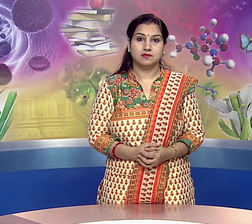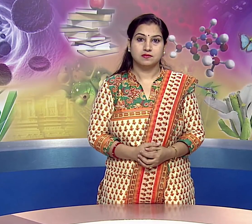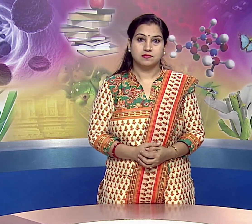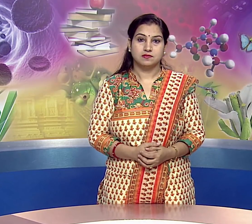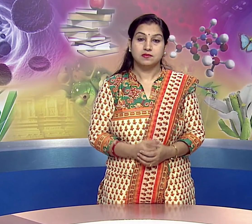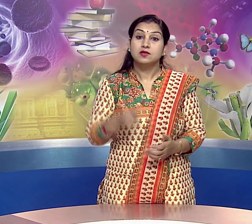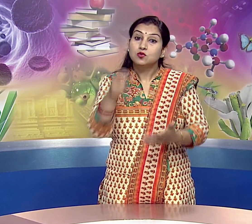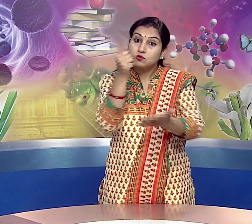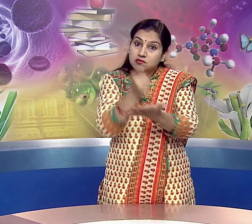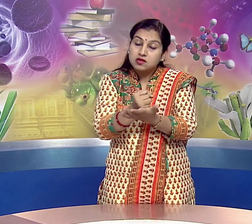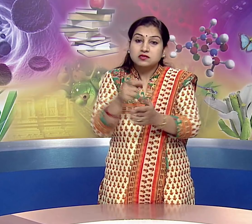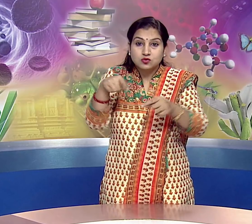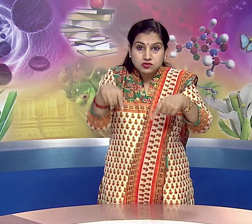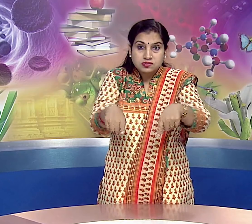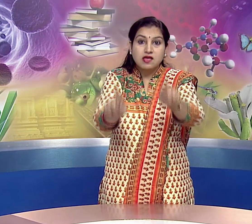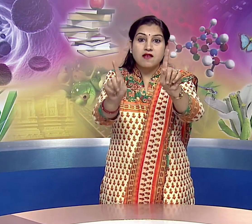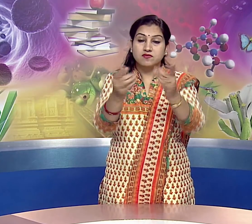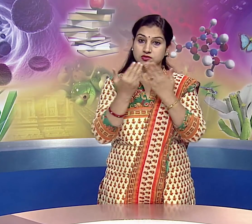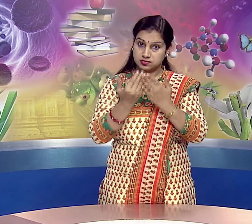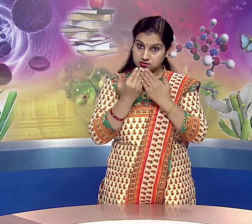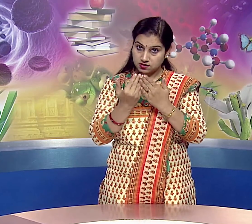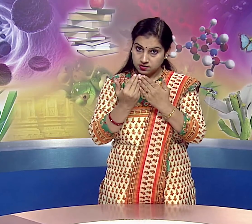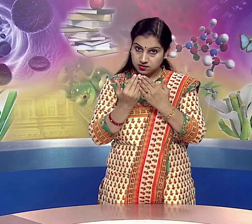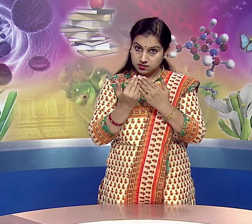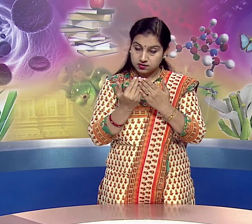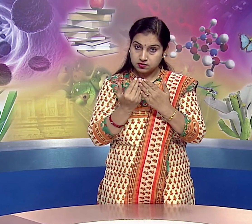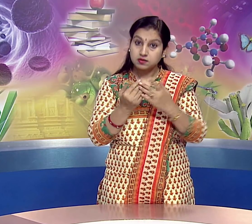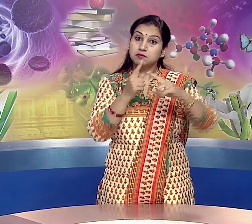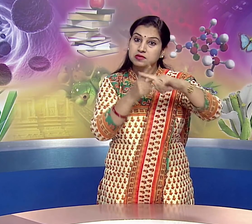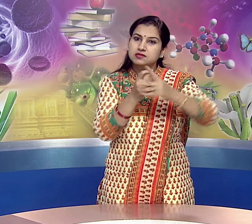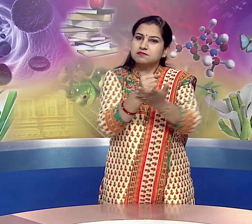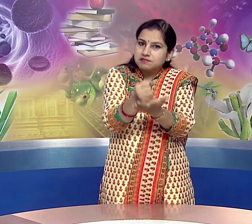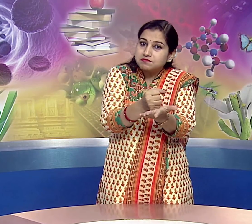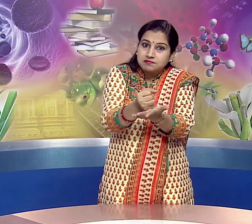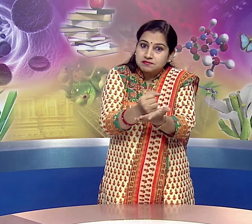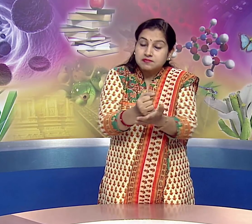You must do self-study and practice.